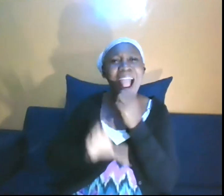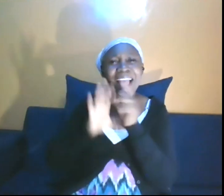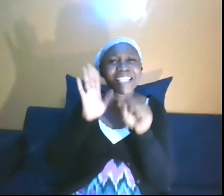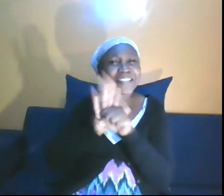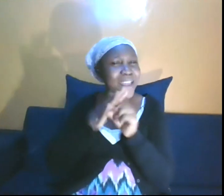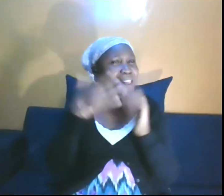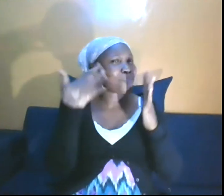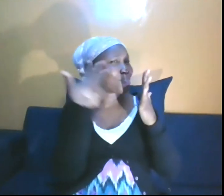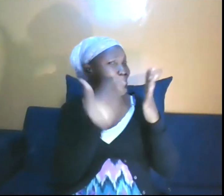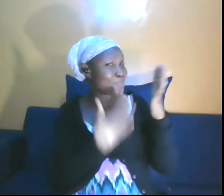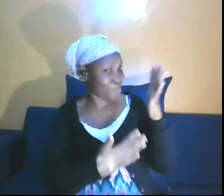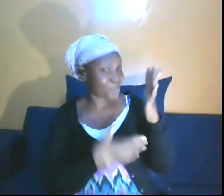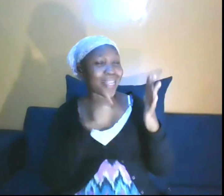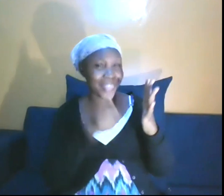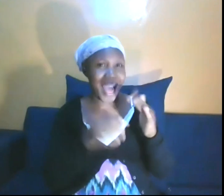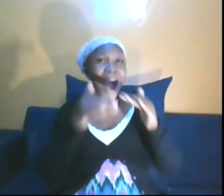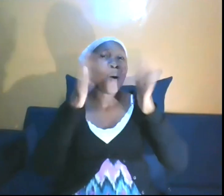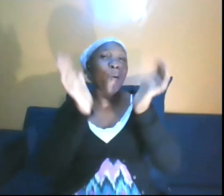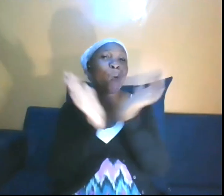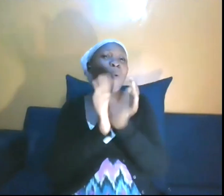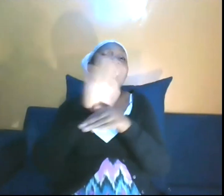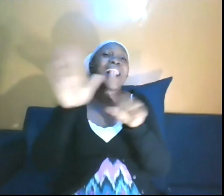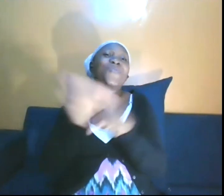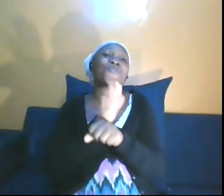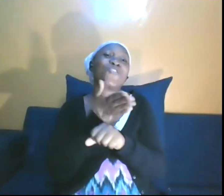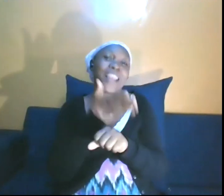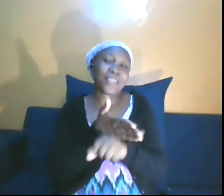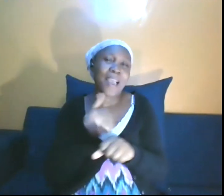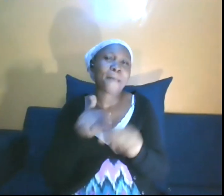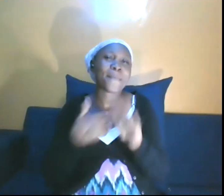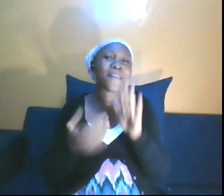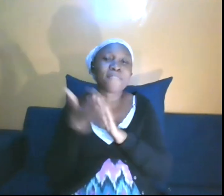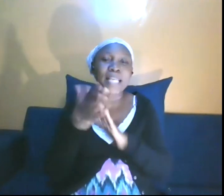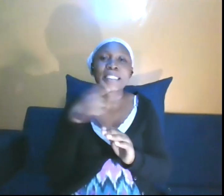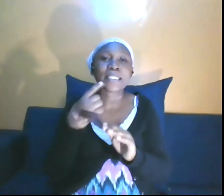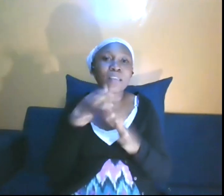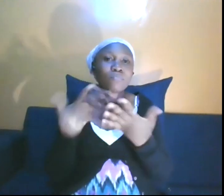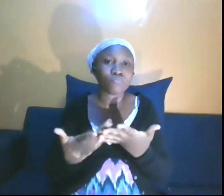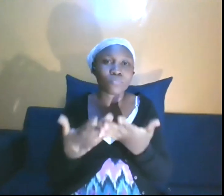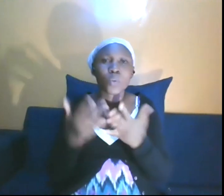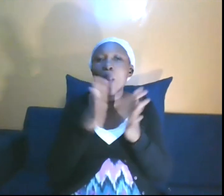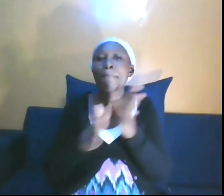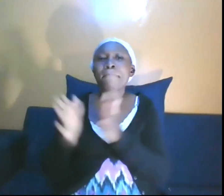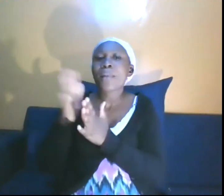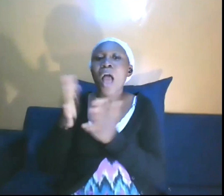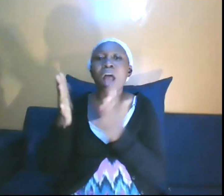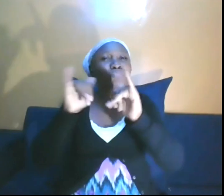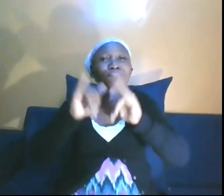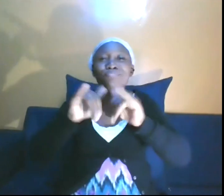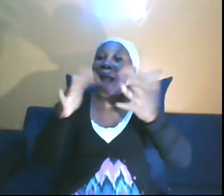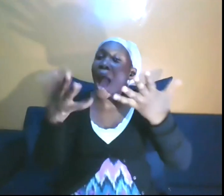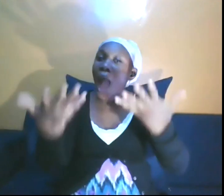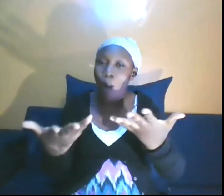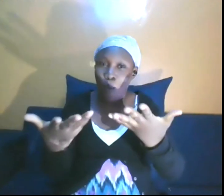today. So I will quickly just mention how this event came to be and then hand it over to